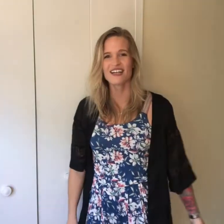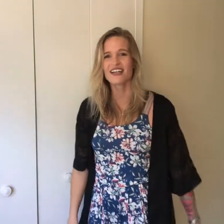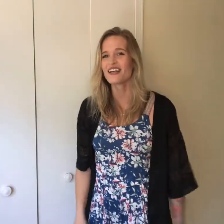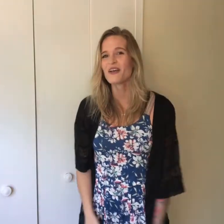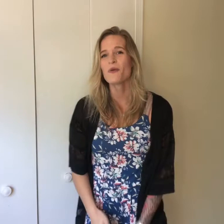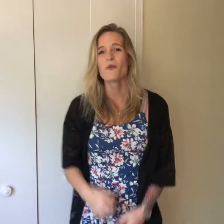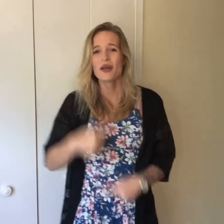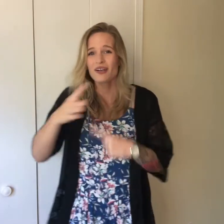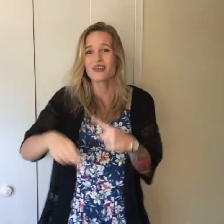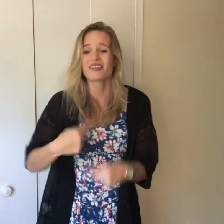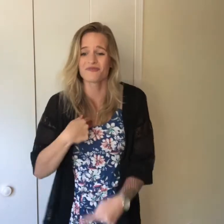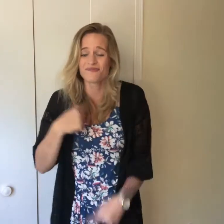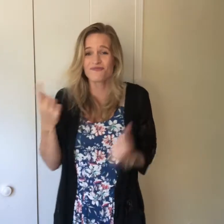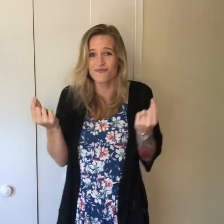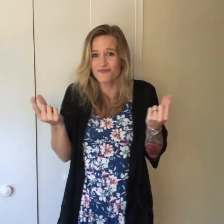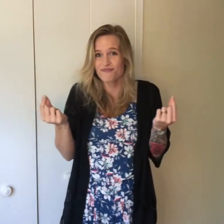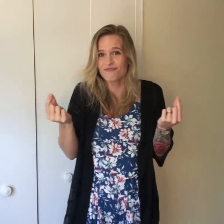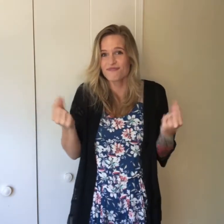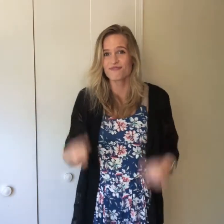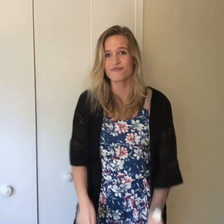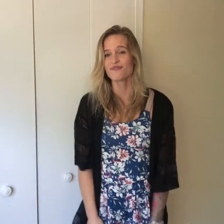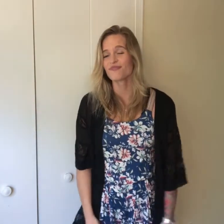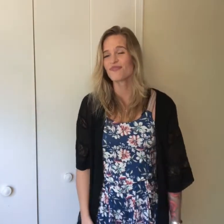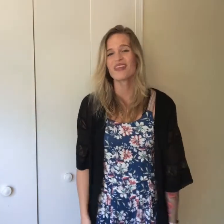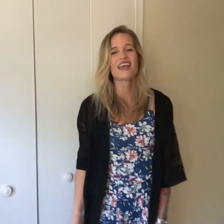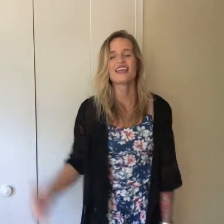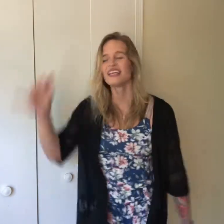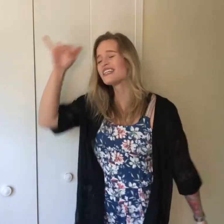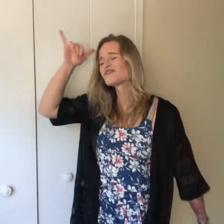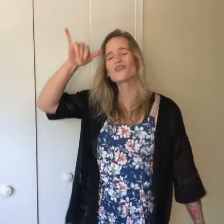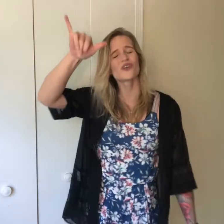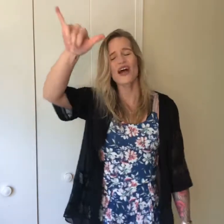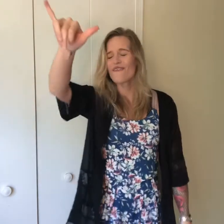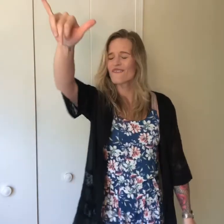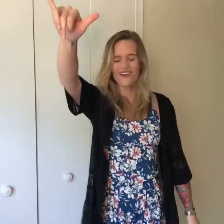imagine when all I would do is forever,